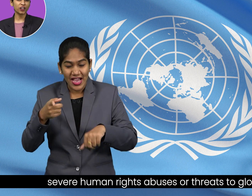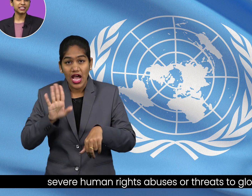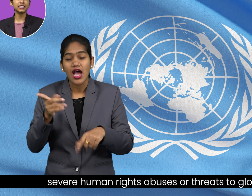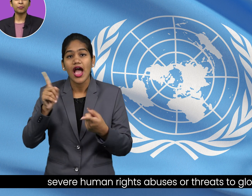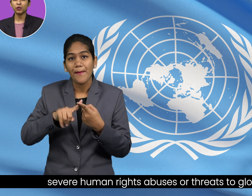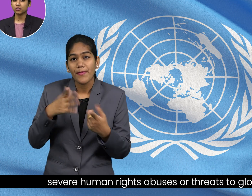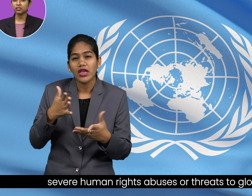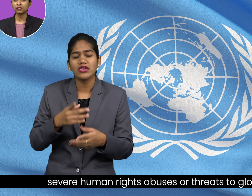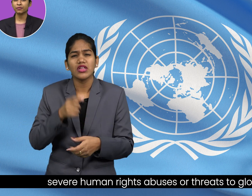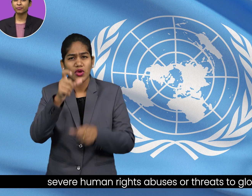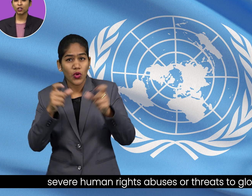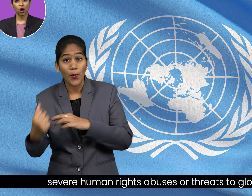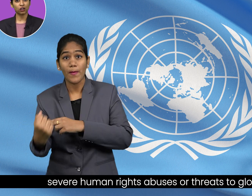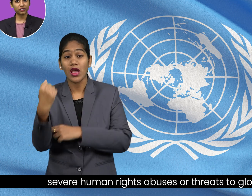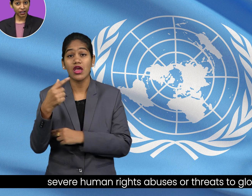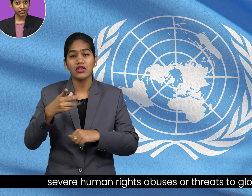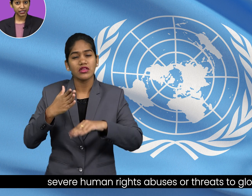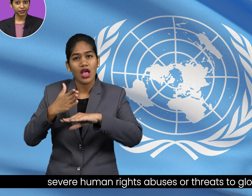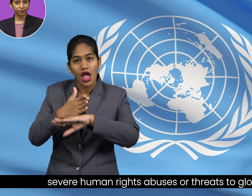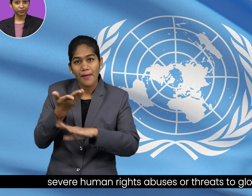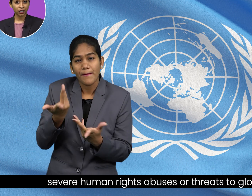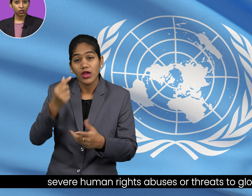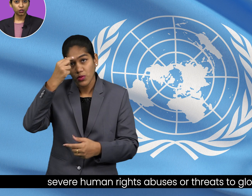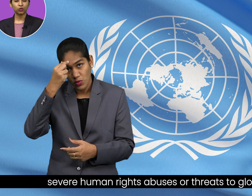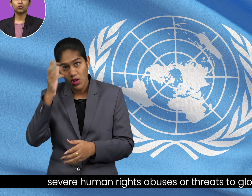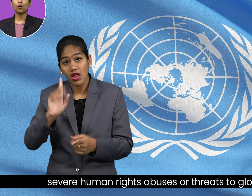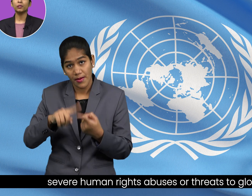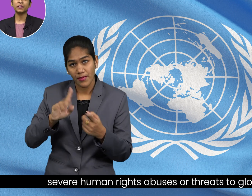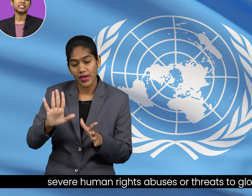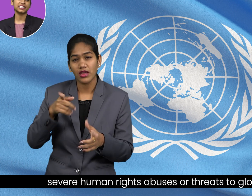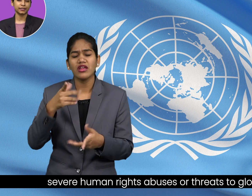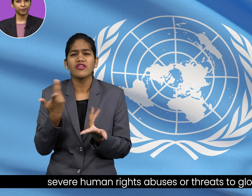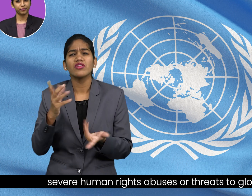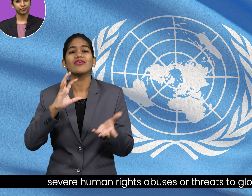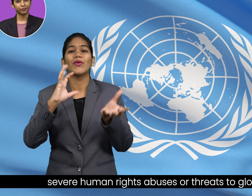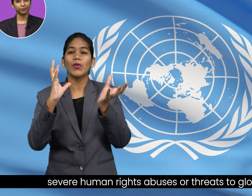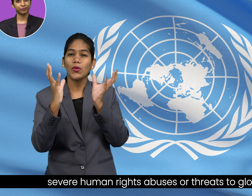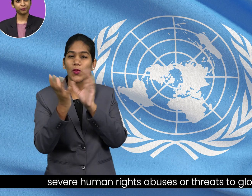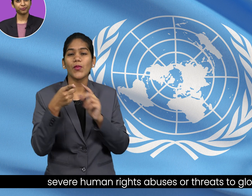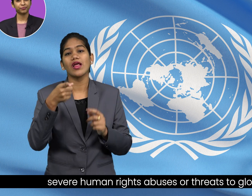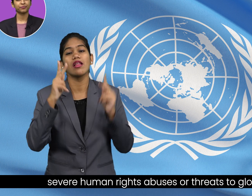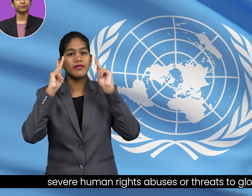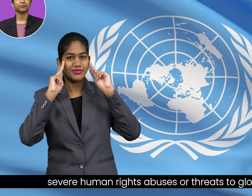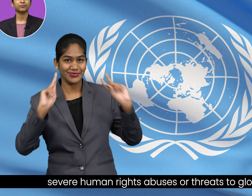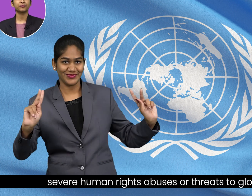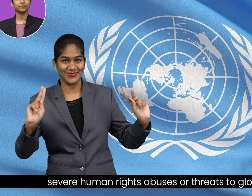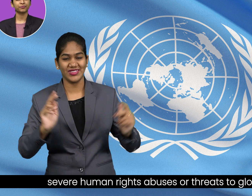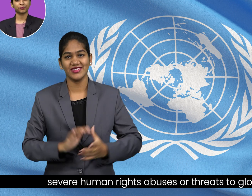human rights abuses or threats to global peace.